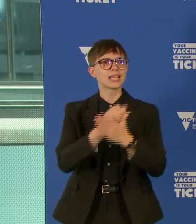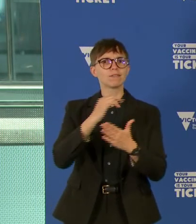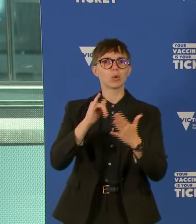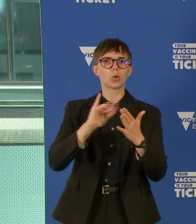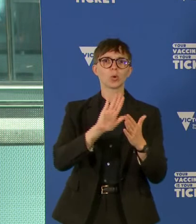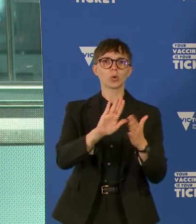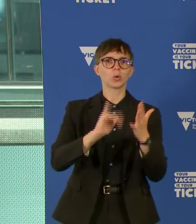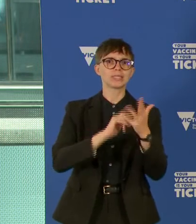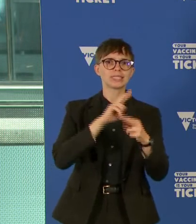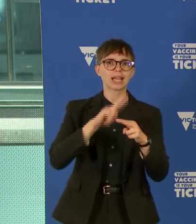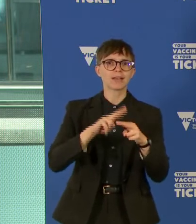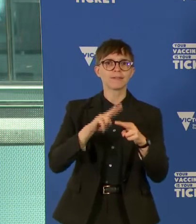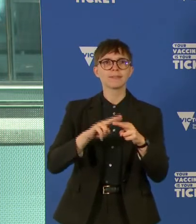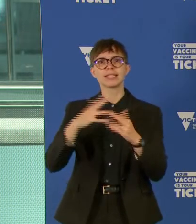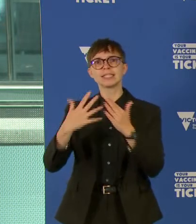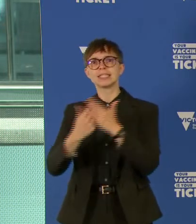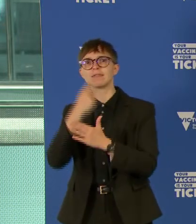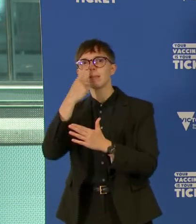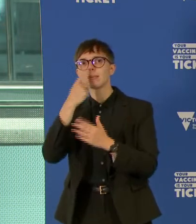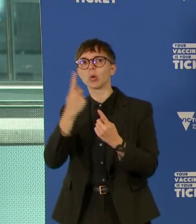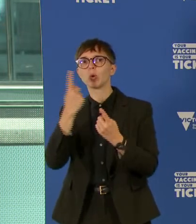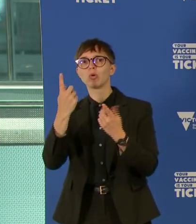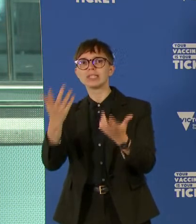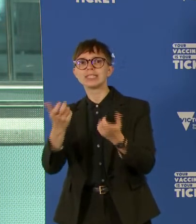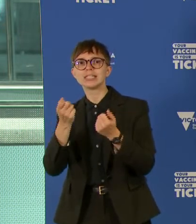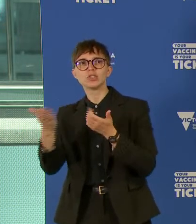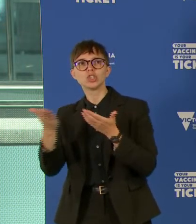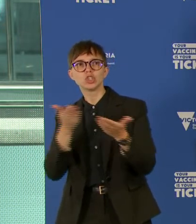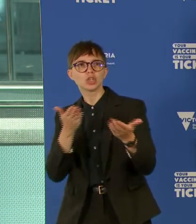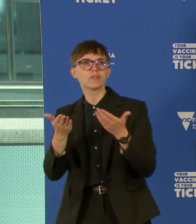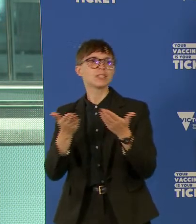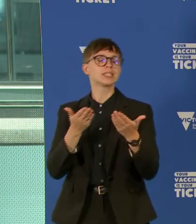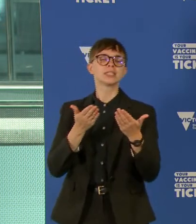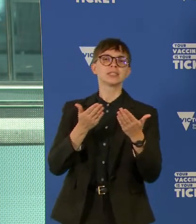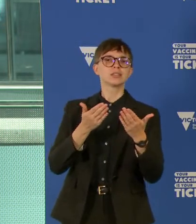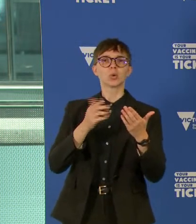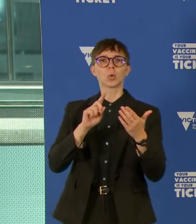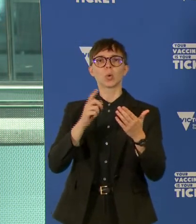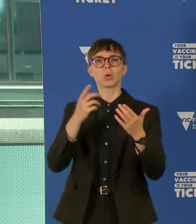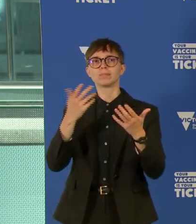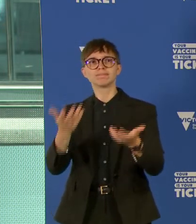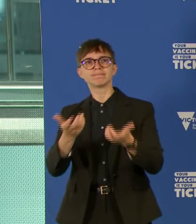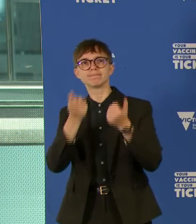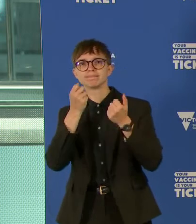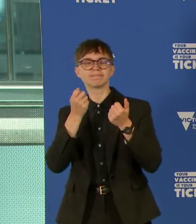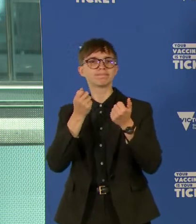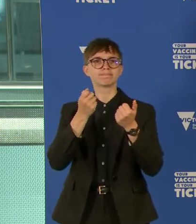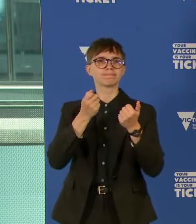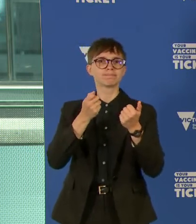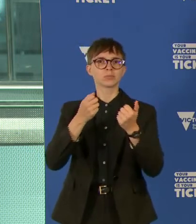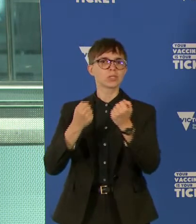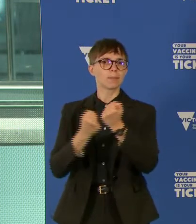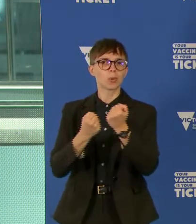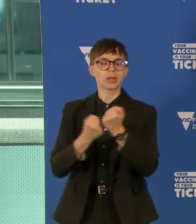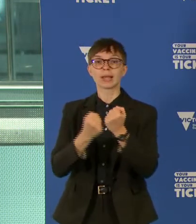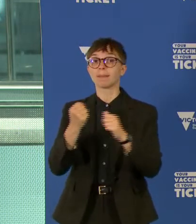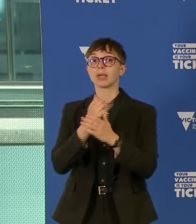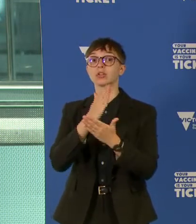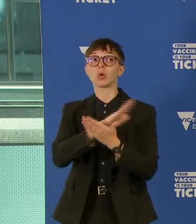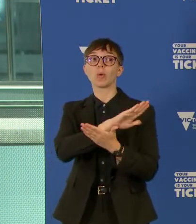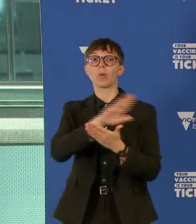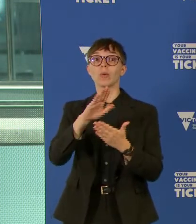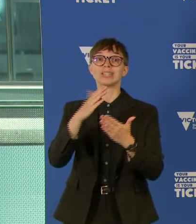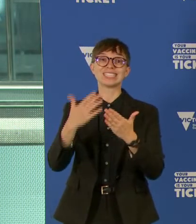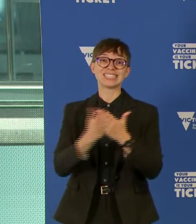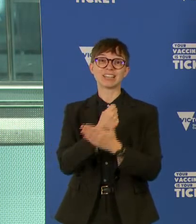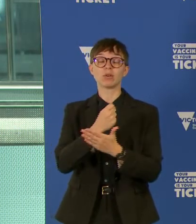place. The proportionality of those will vary from workplace to workplace. We encourage all workplaces to